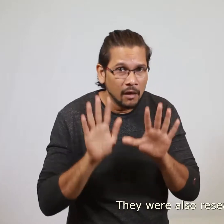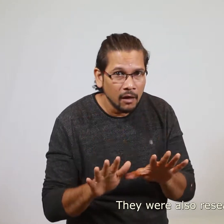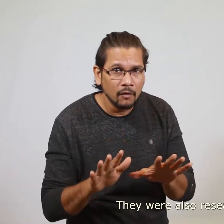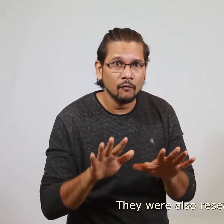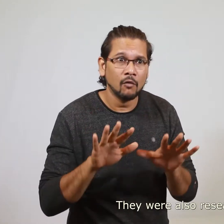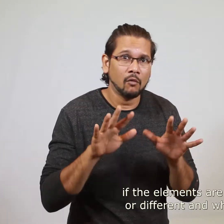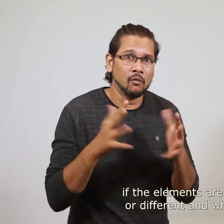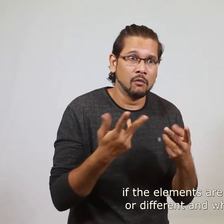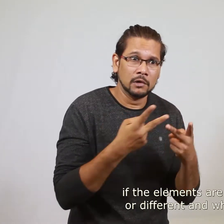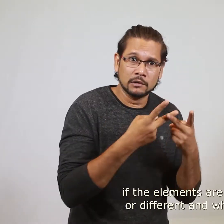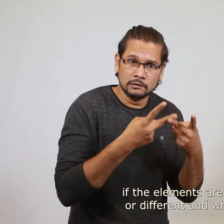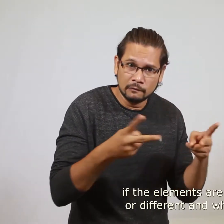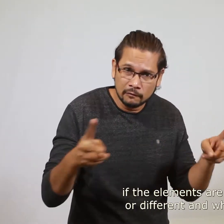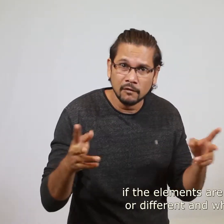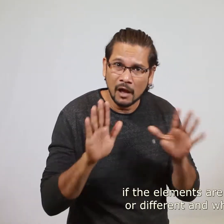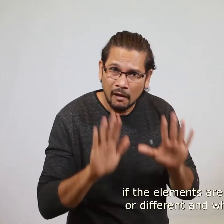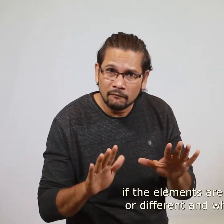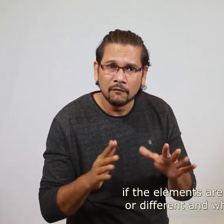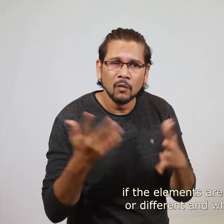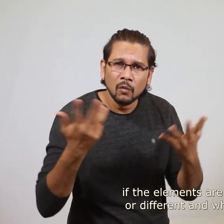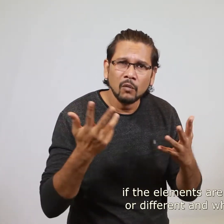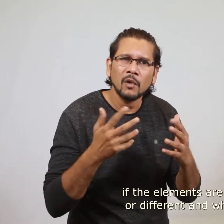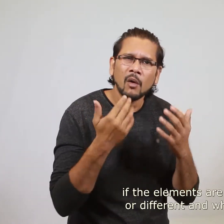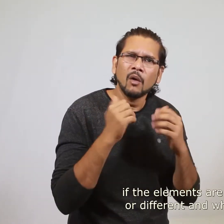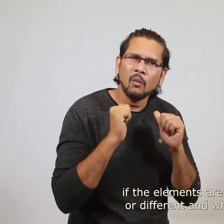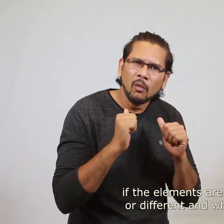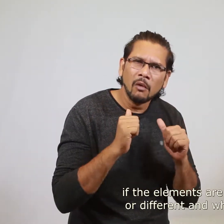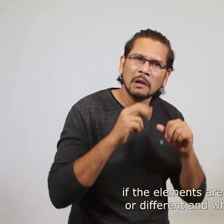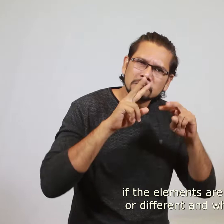if the elements are same or different and why so.